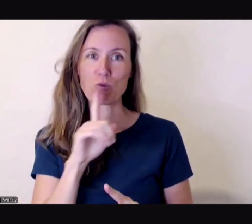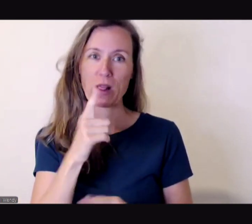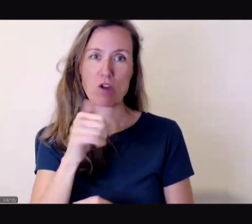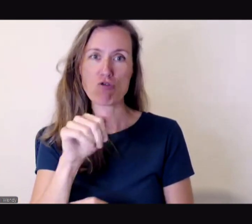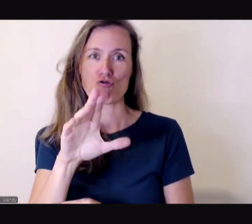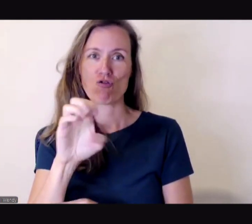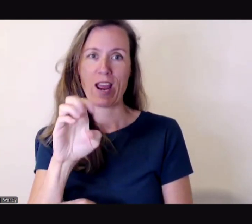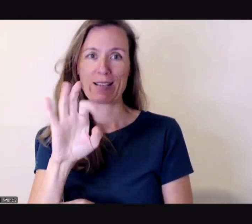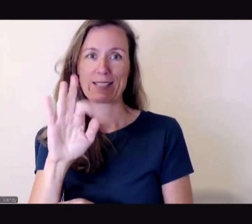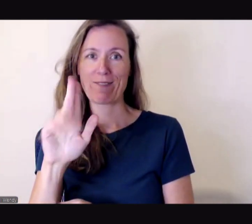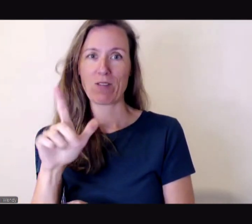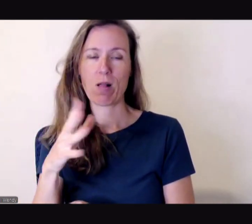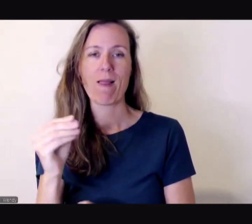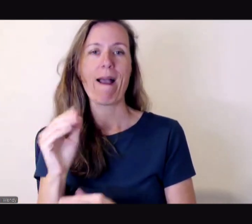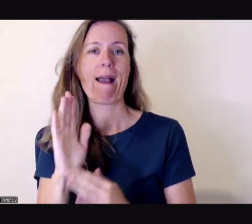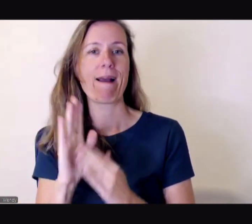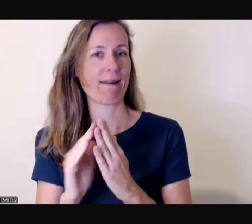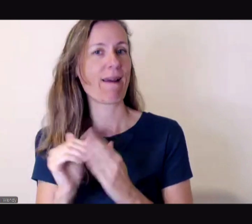Kraus.